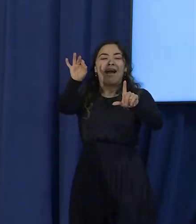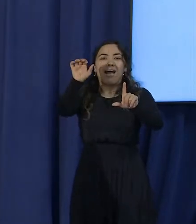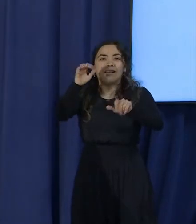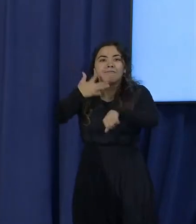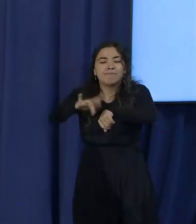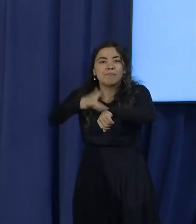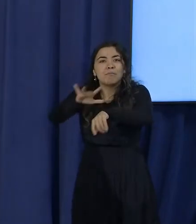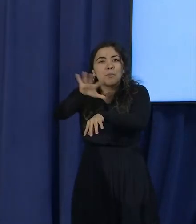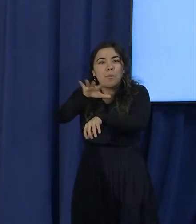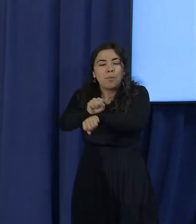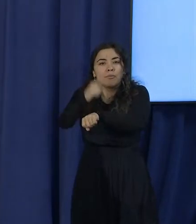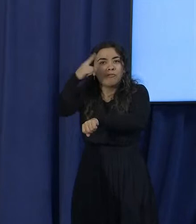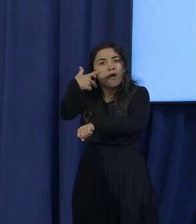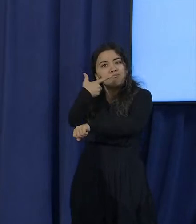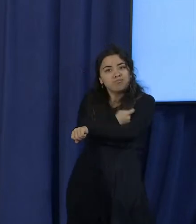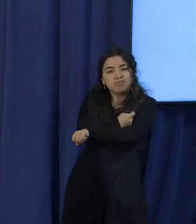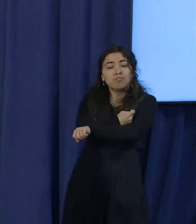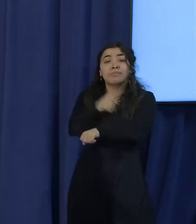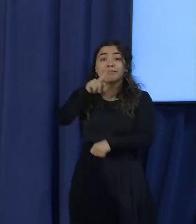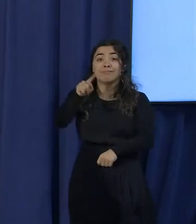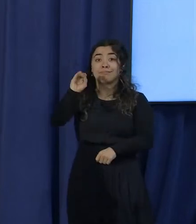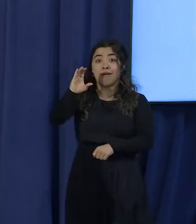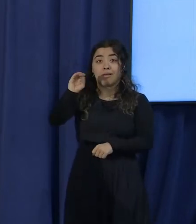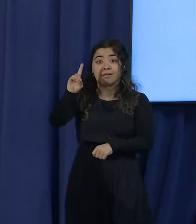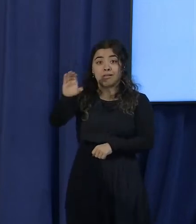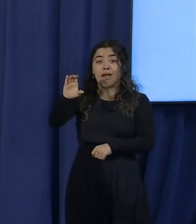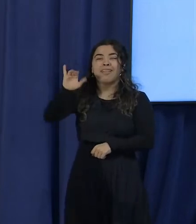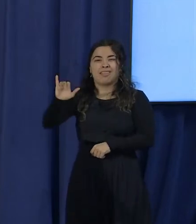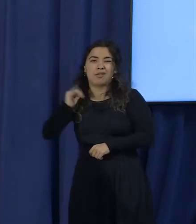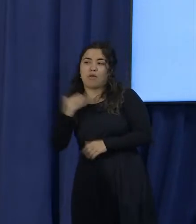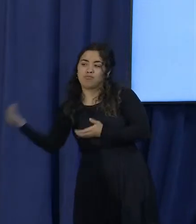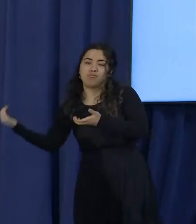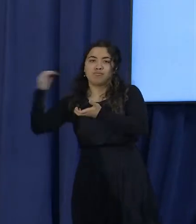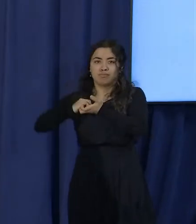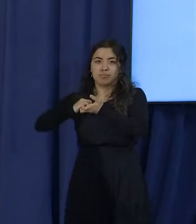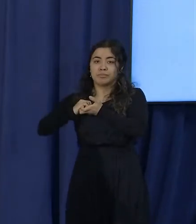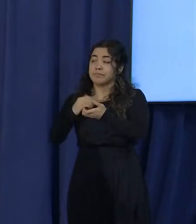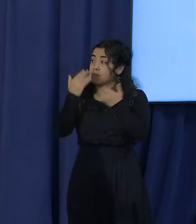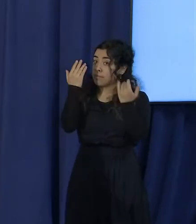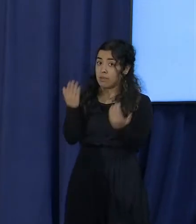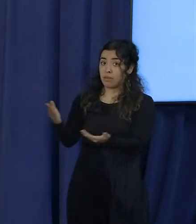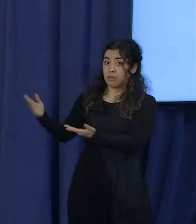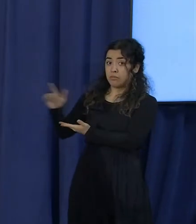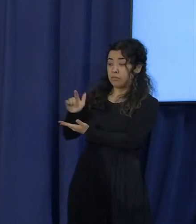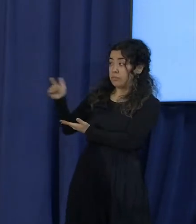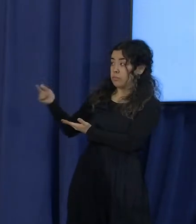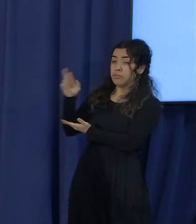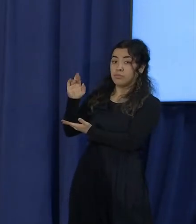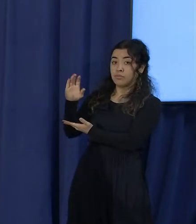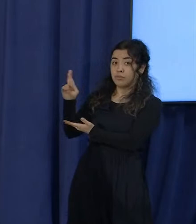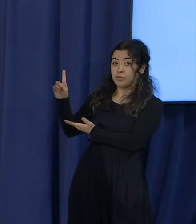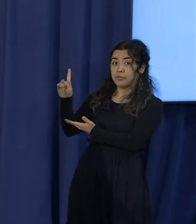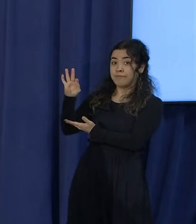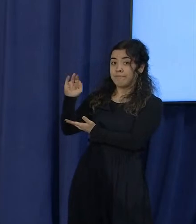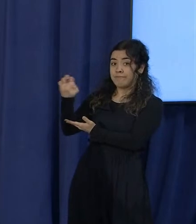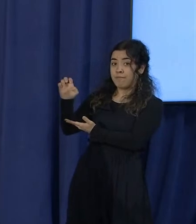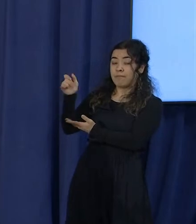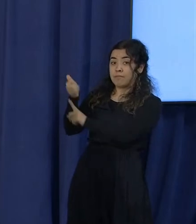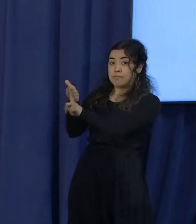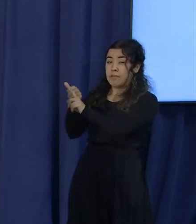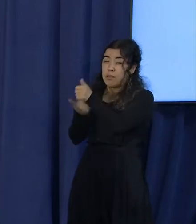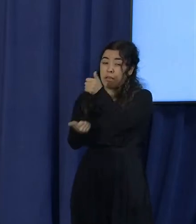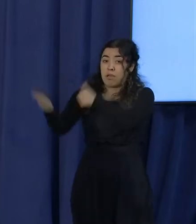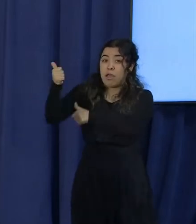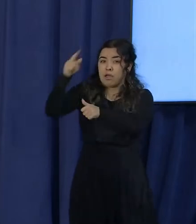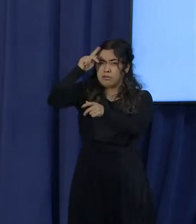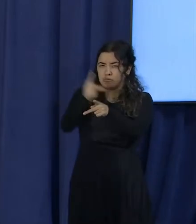this. I'm going to turn it over to Richard Fine, the head of strategy at Zocdox, who's going to explain more